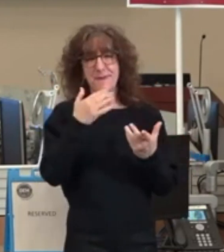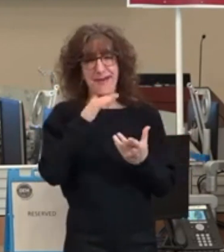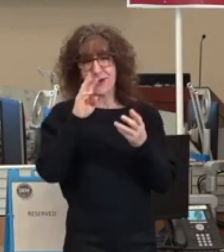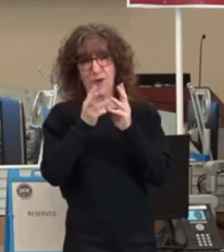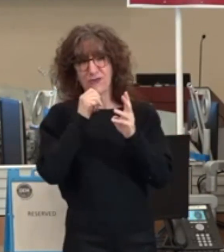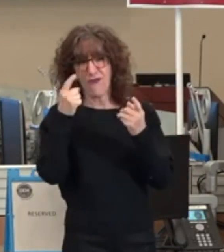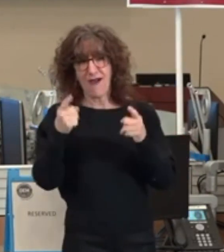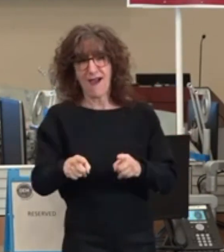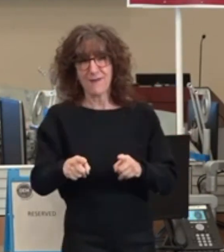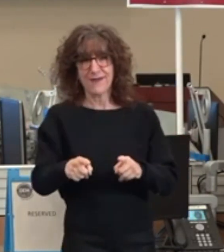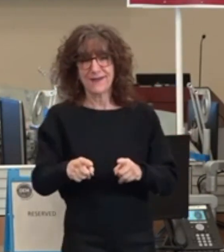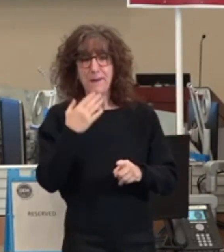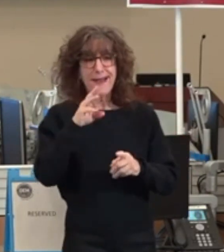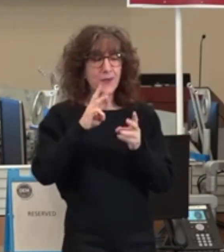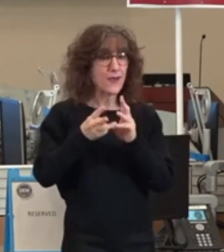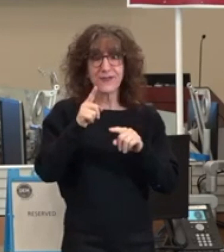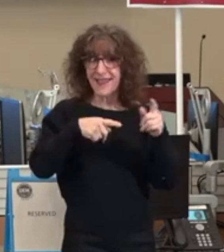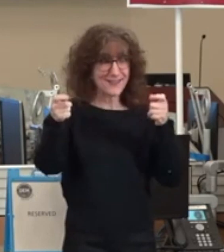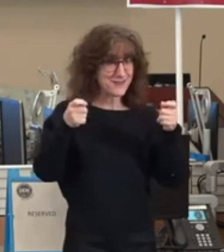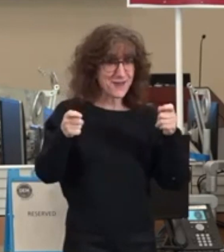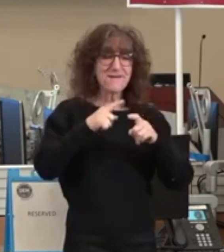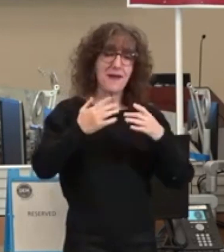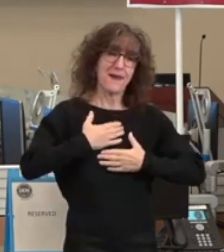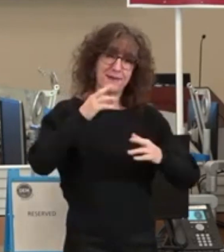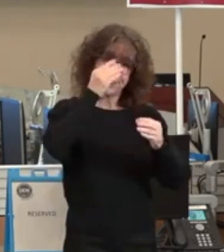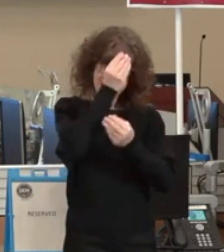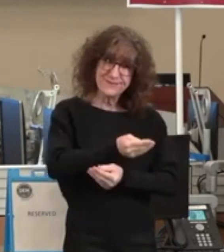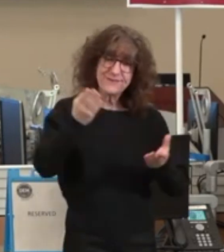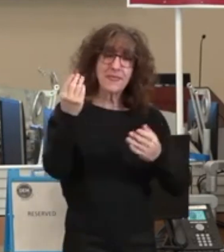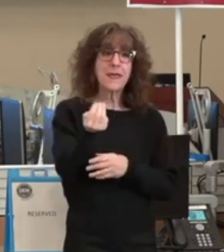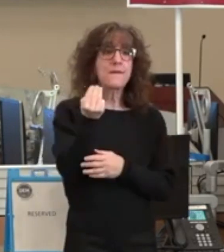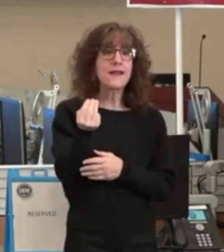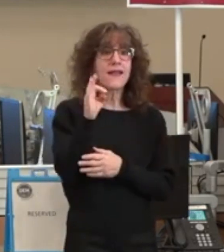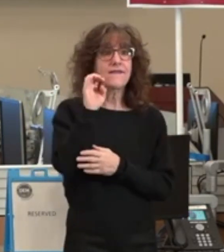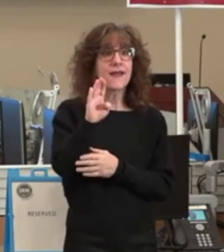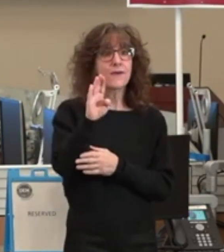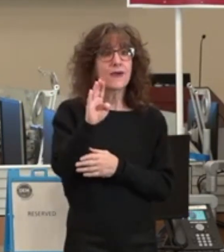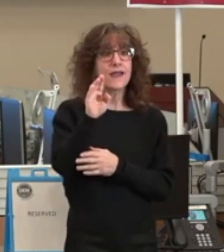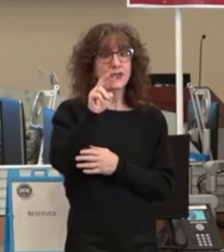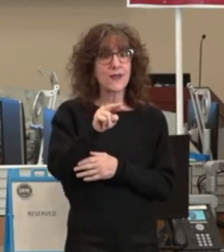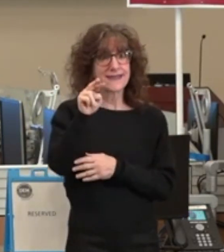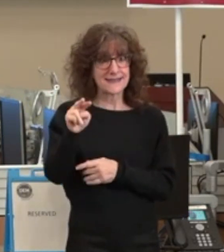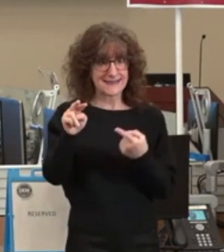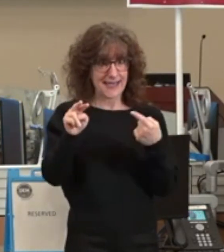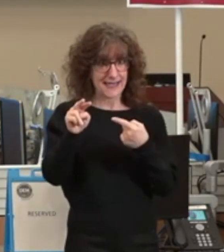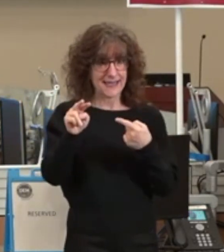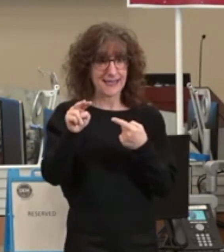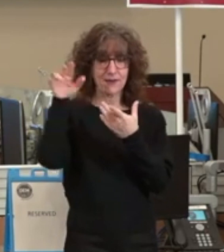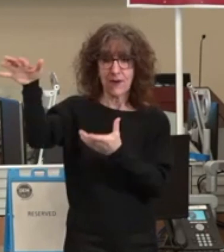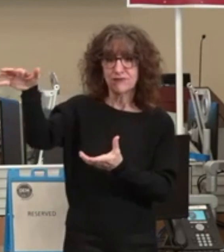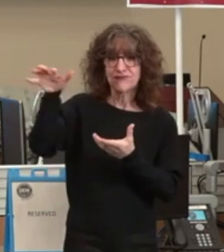weather challenges were unfortunately out of our control, I'm happy to report that on Monday, February 22nd, we